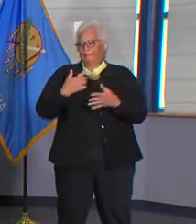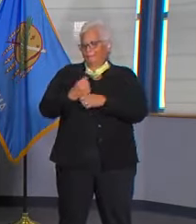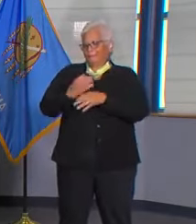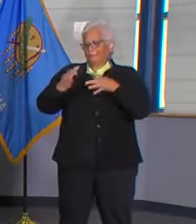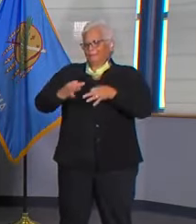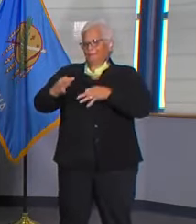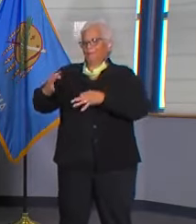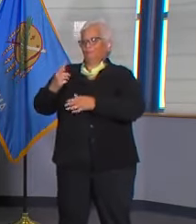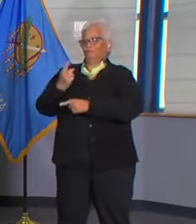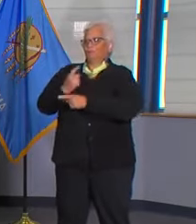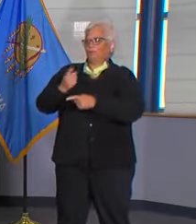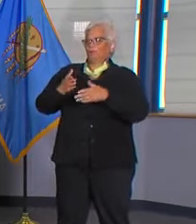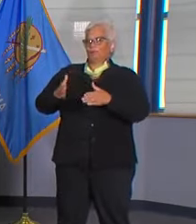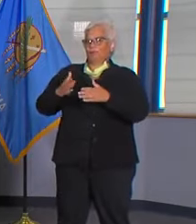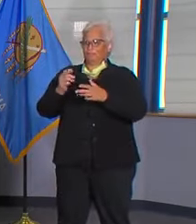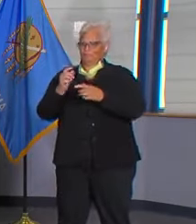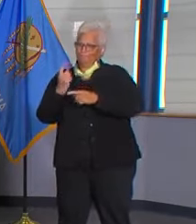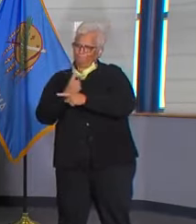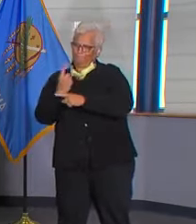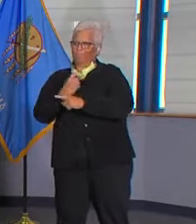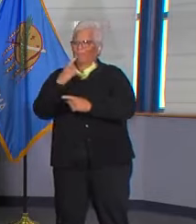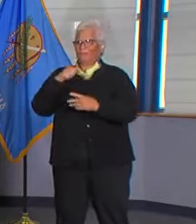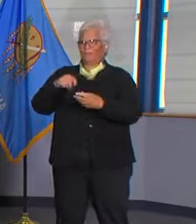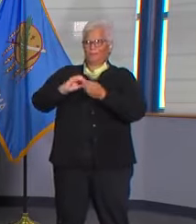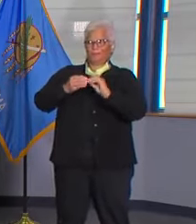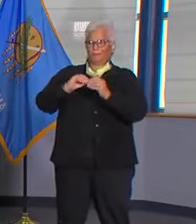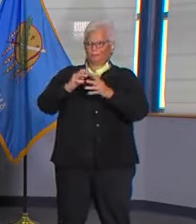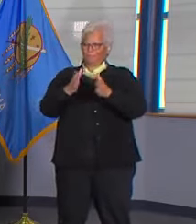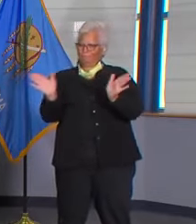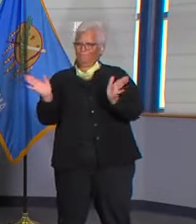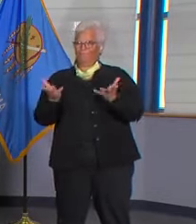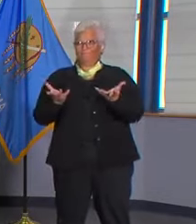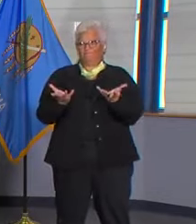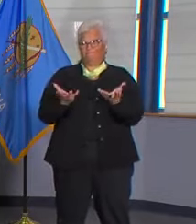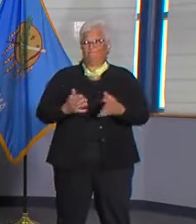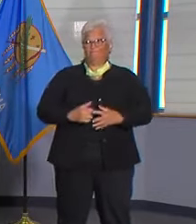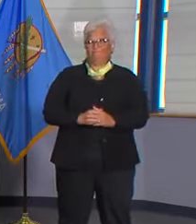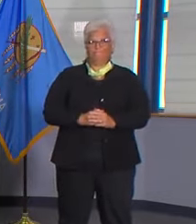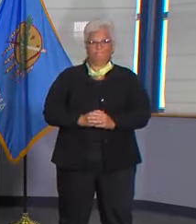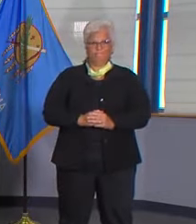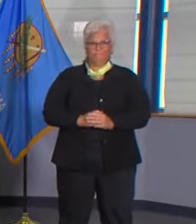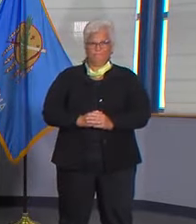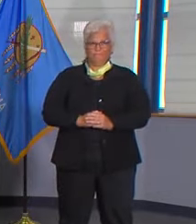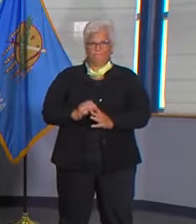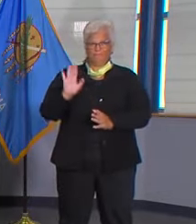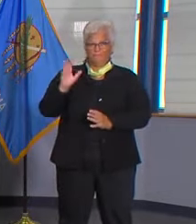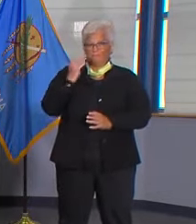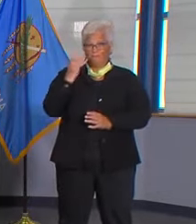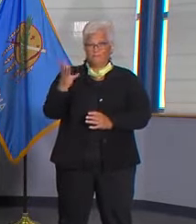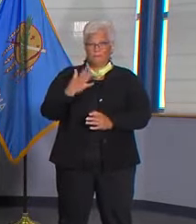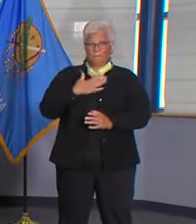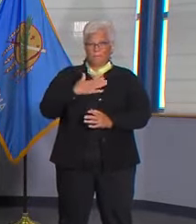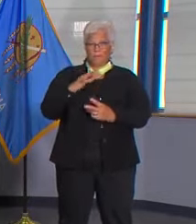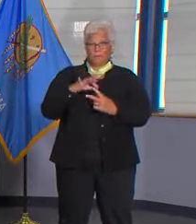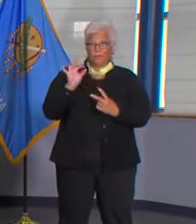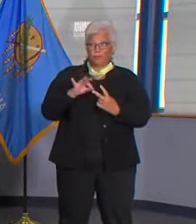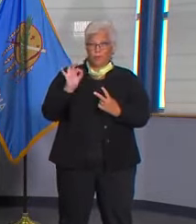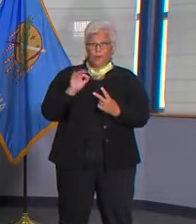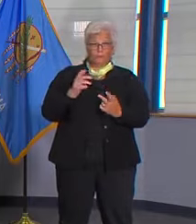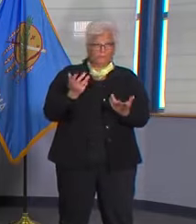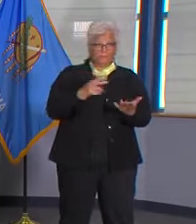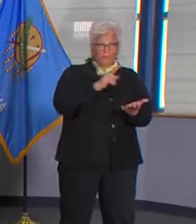of lose-lose choices from a popularity standpoint. And that's accurate. I mean, the